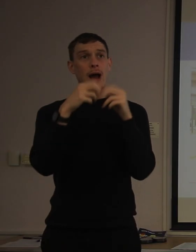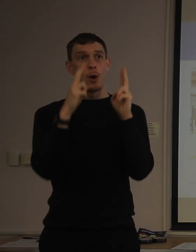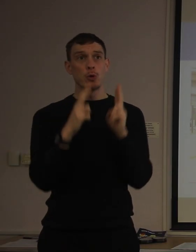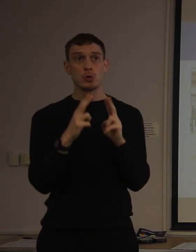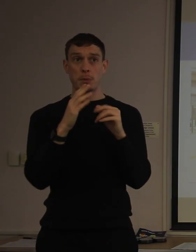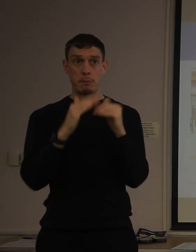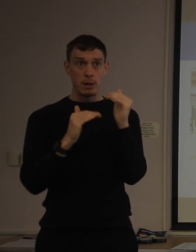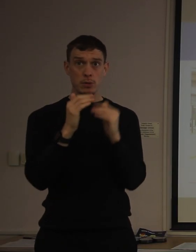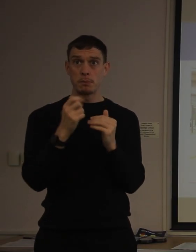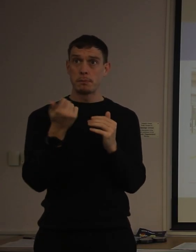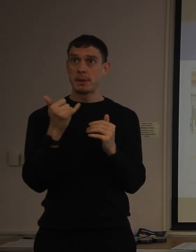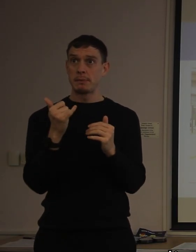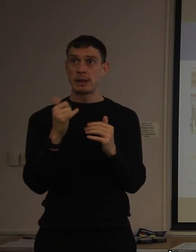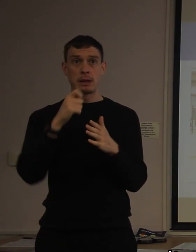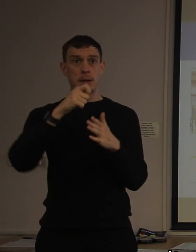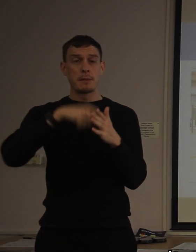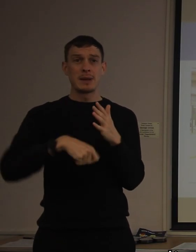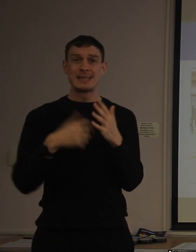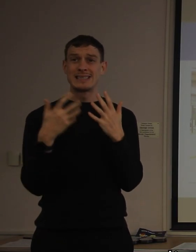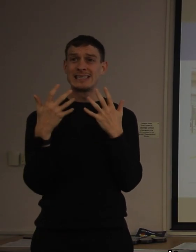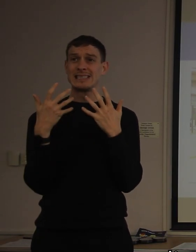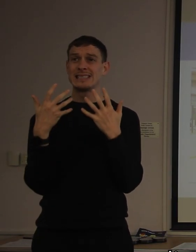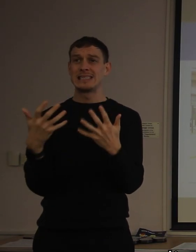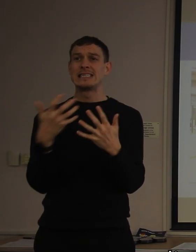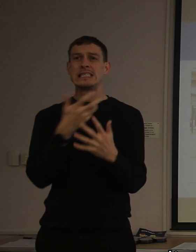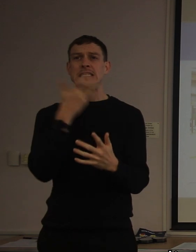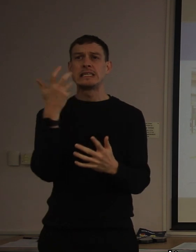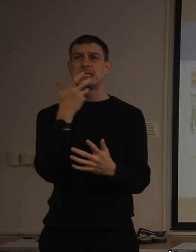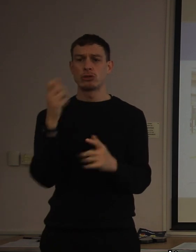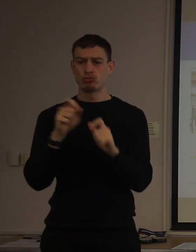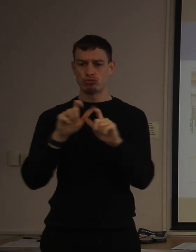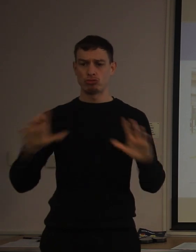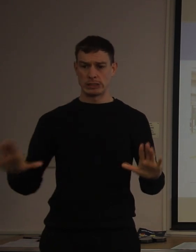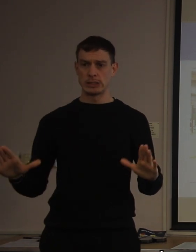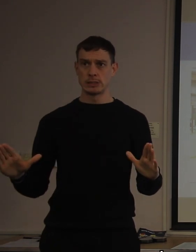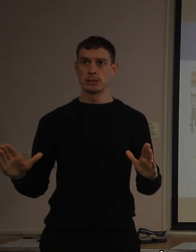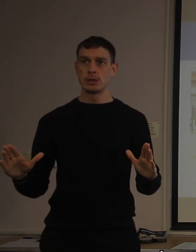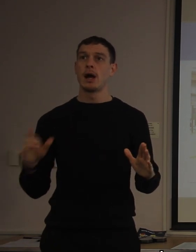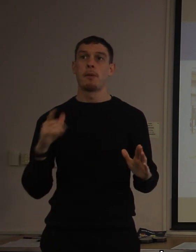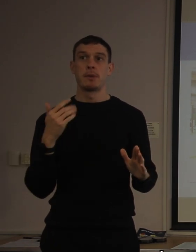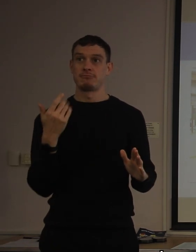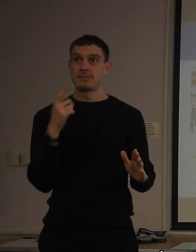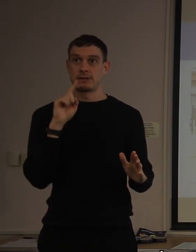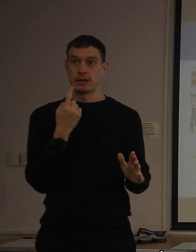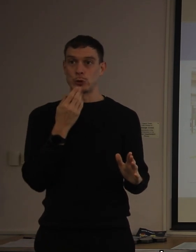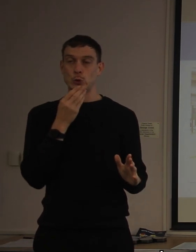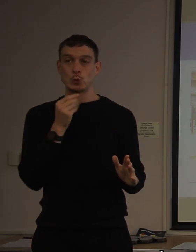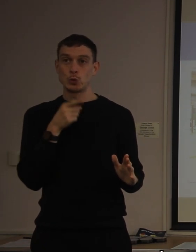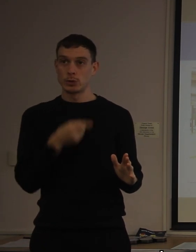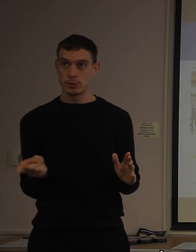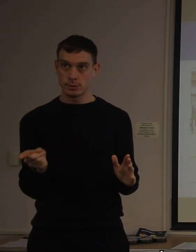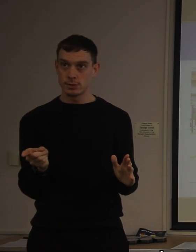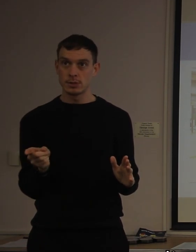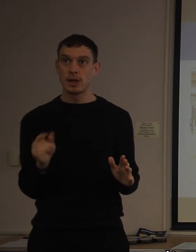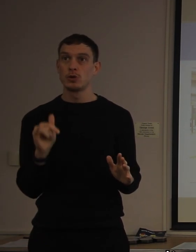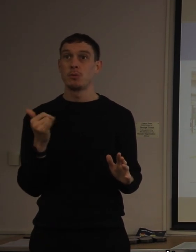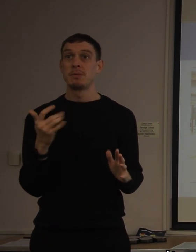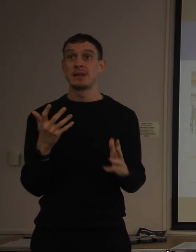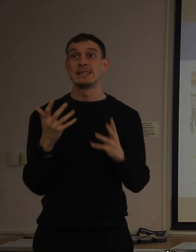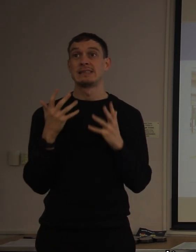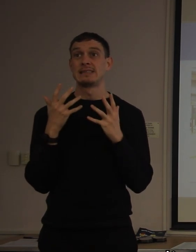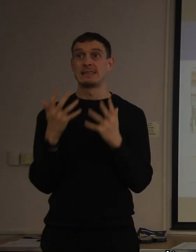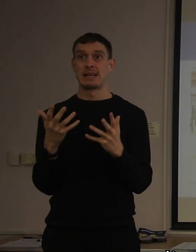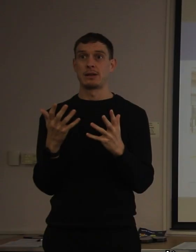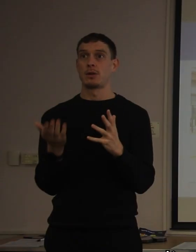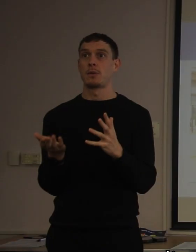just purchased 10 radiators that they then couldn't use, and under normal circumstances all 10